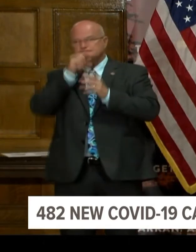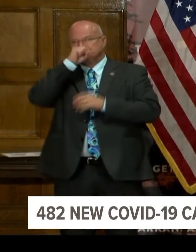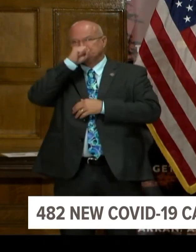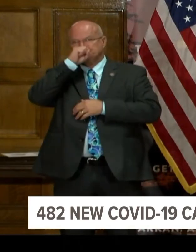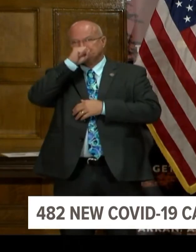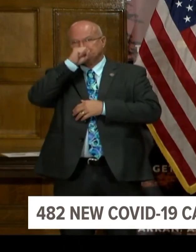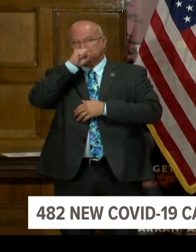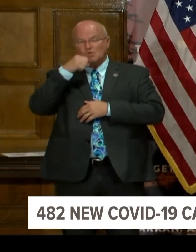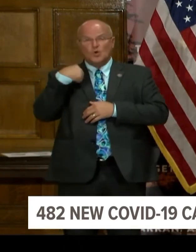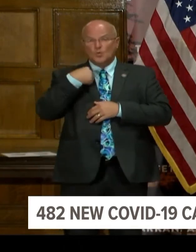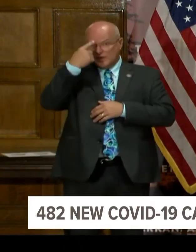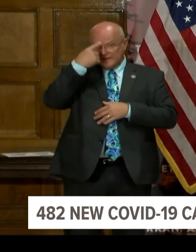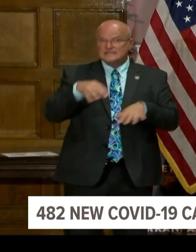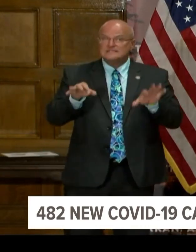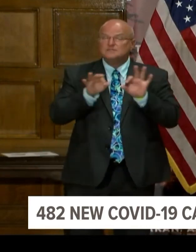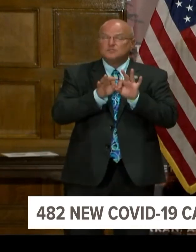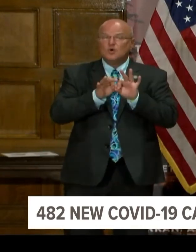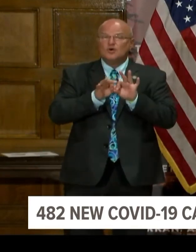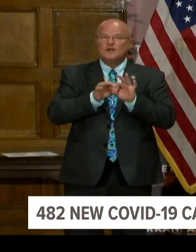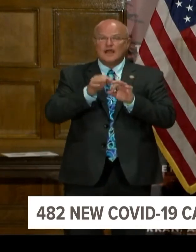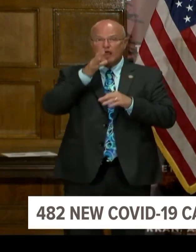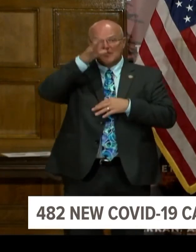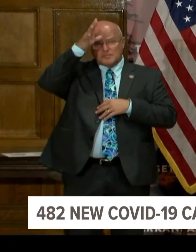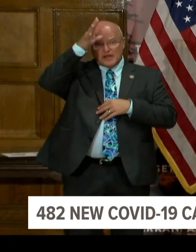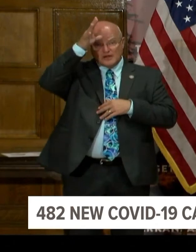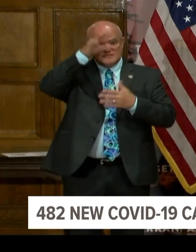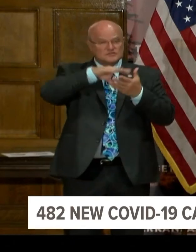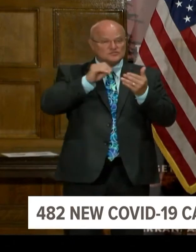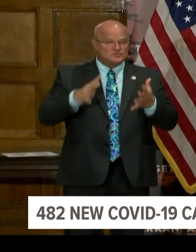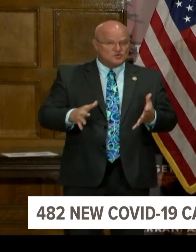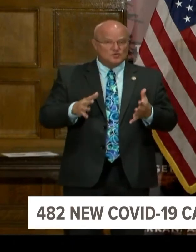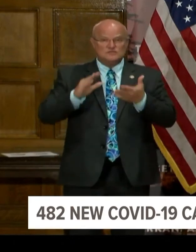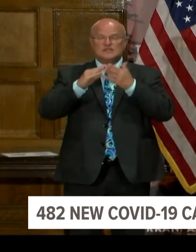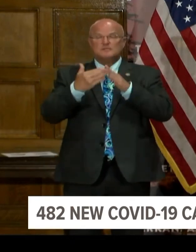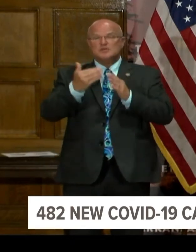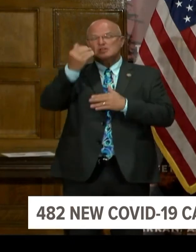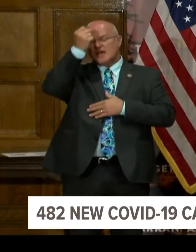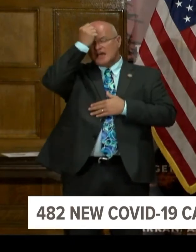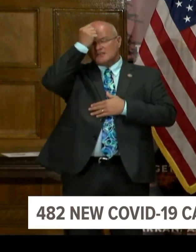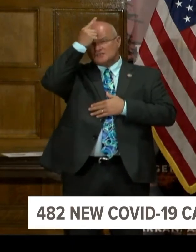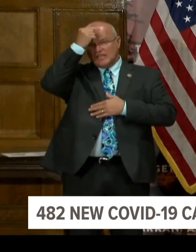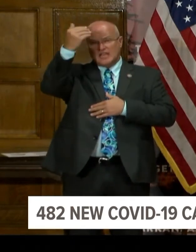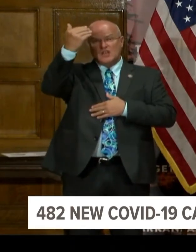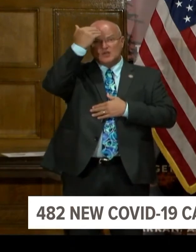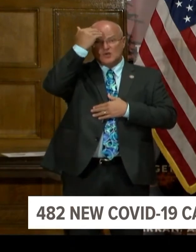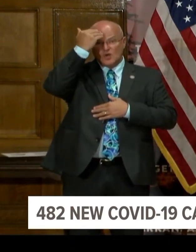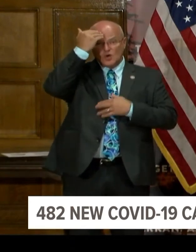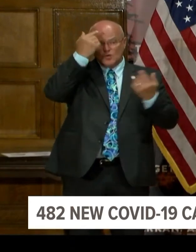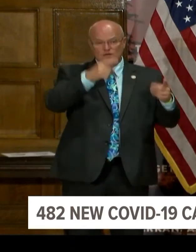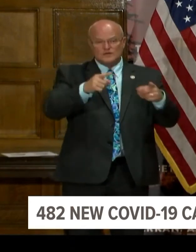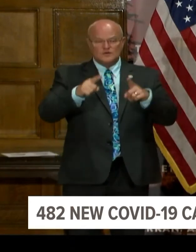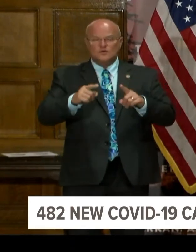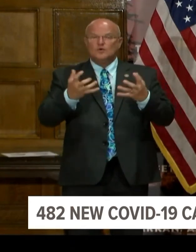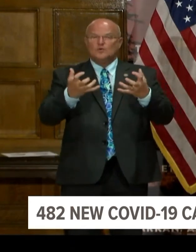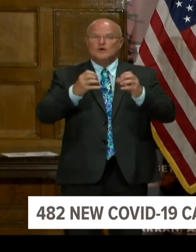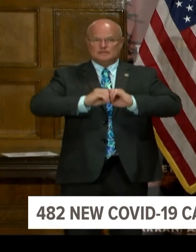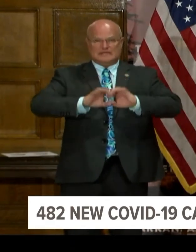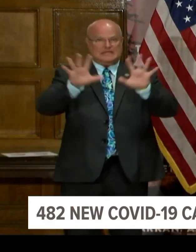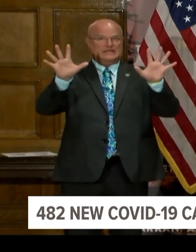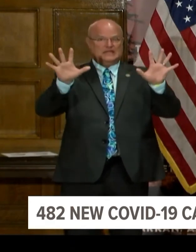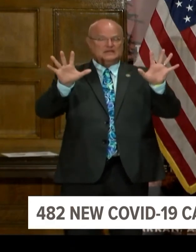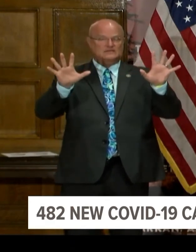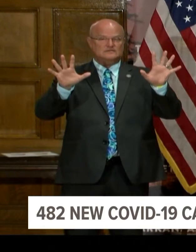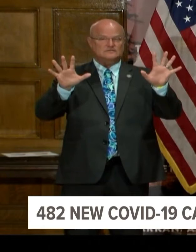it's important for our parents and our students and the community to understand. We're trying to be transparent about it.